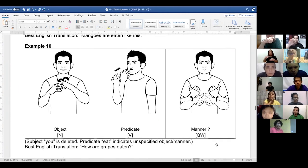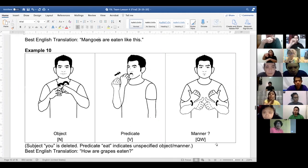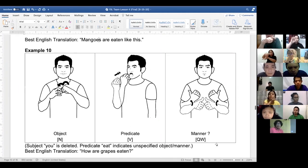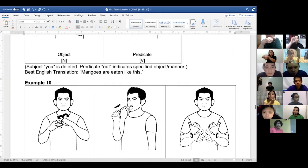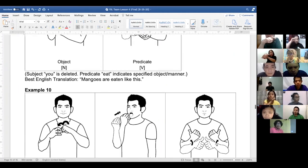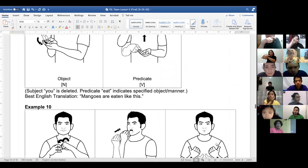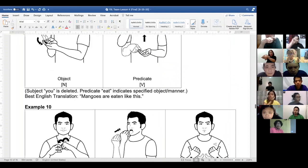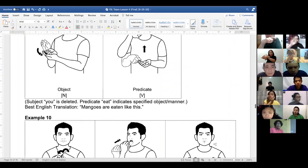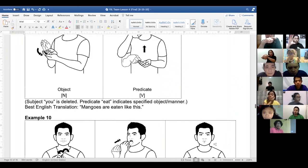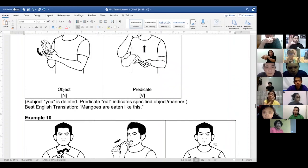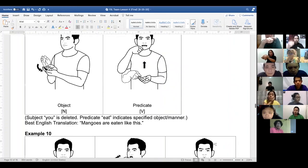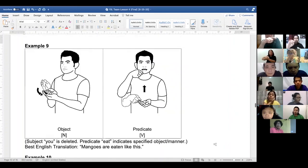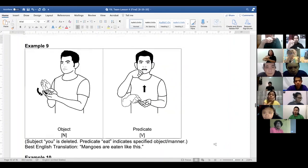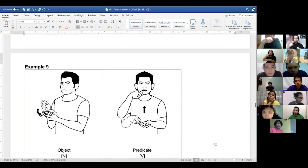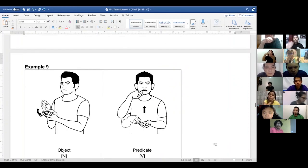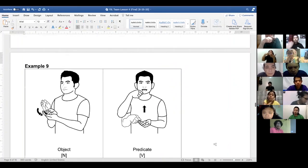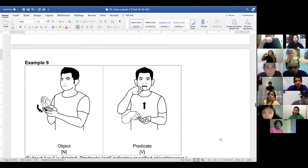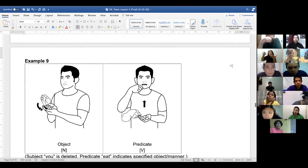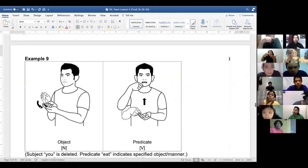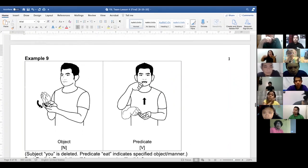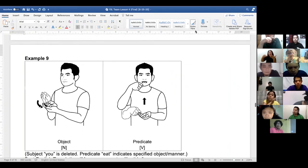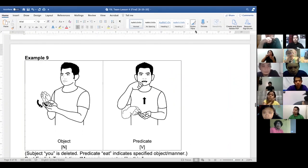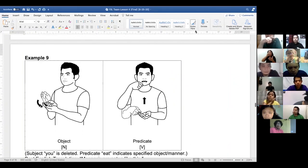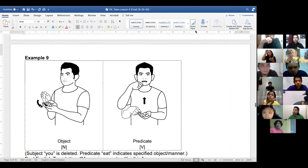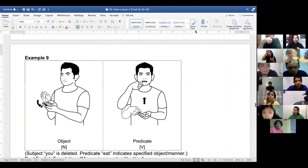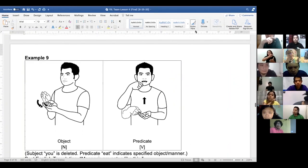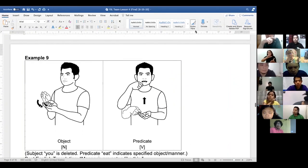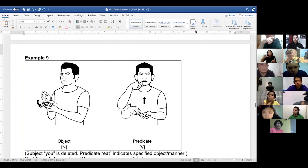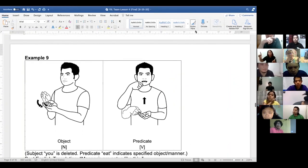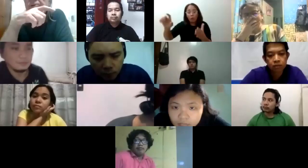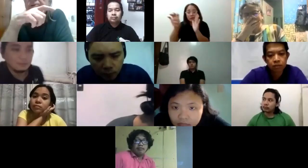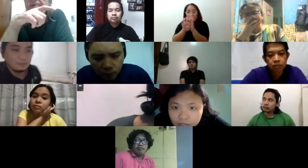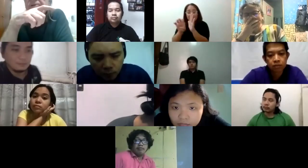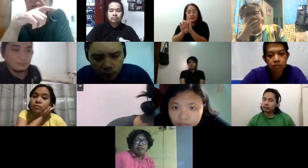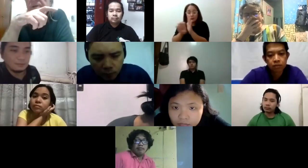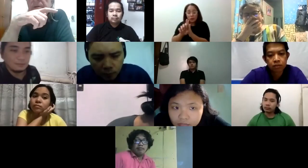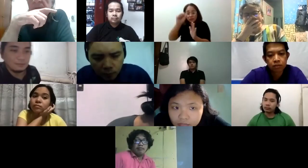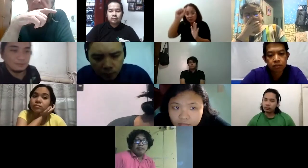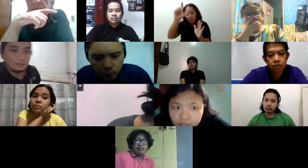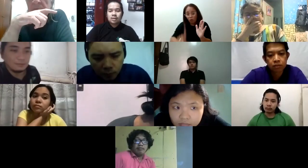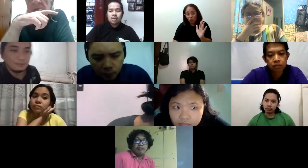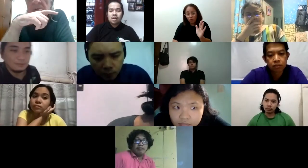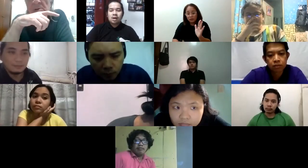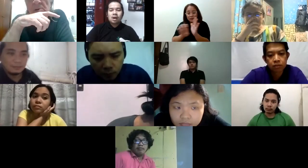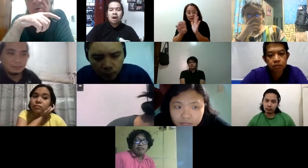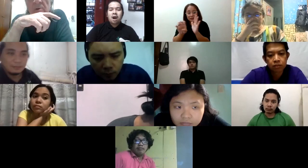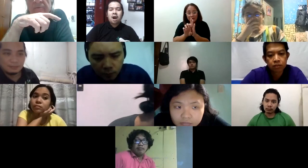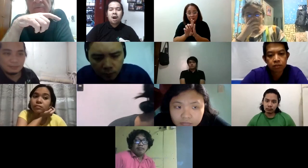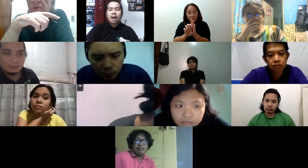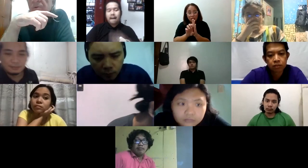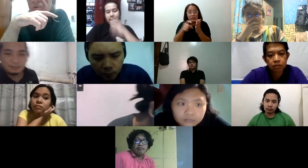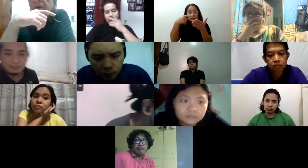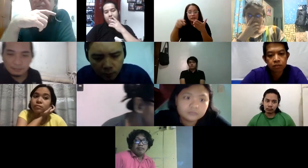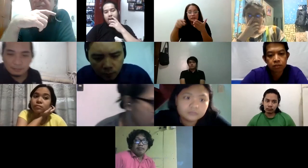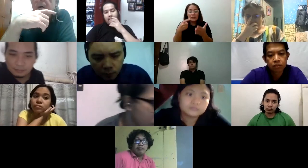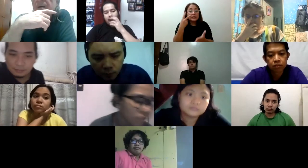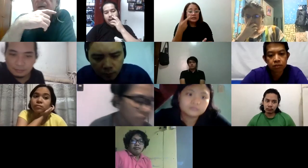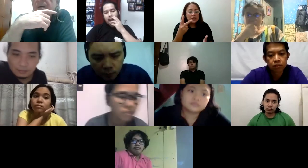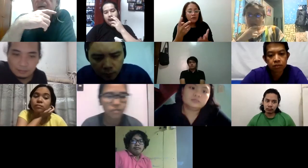want to change anything. Or if you don't have time, you can wait till